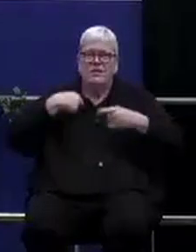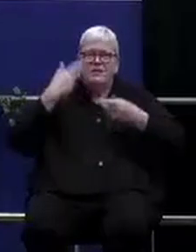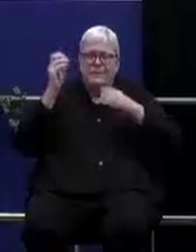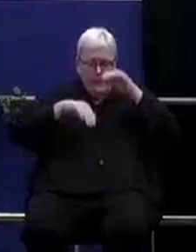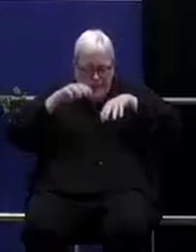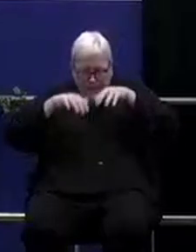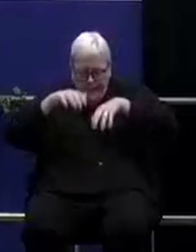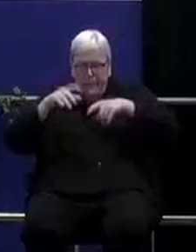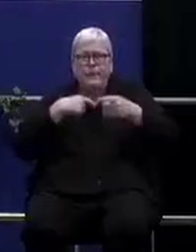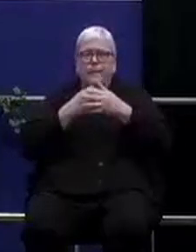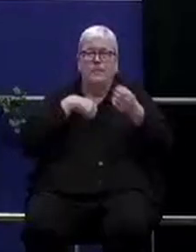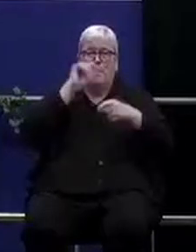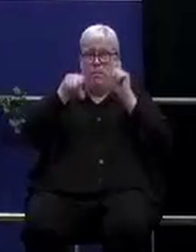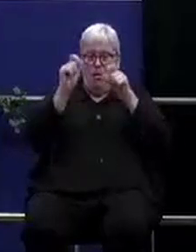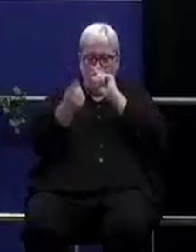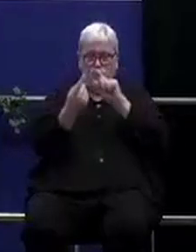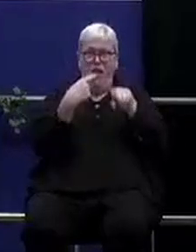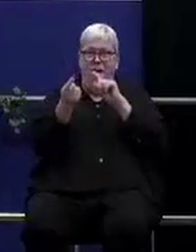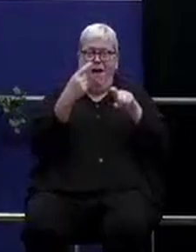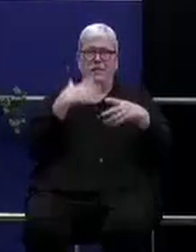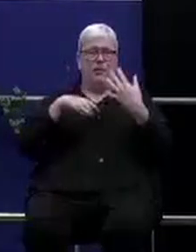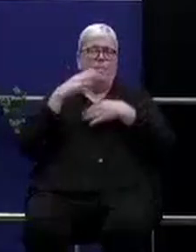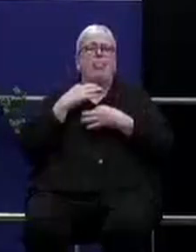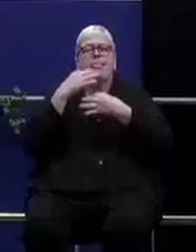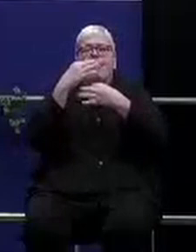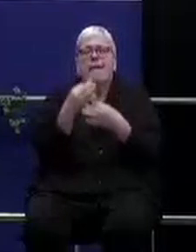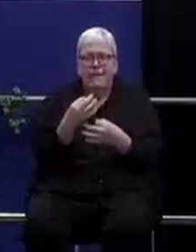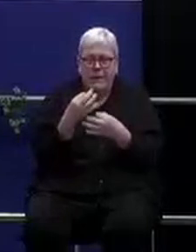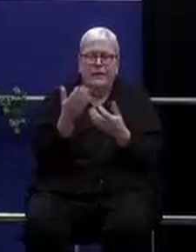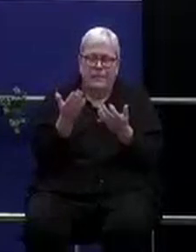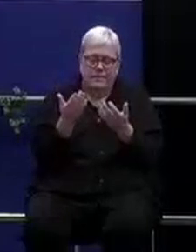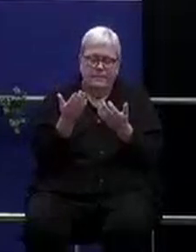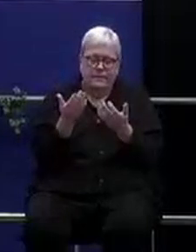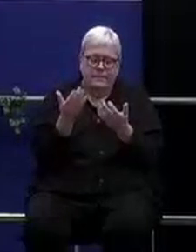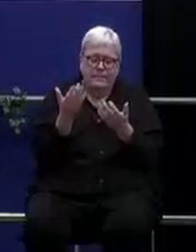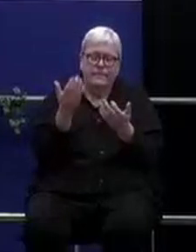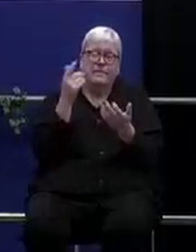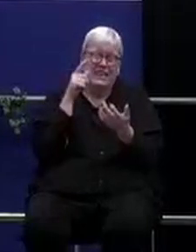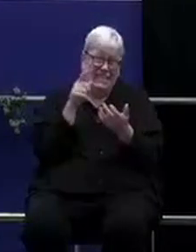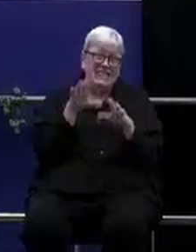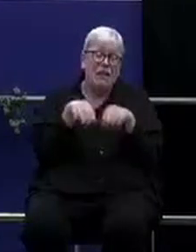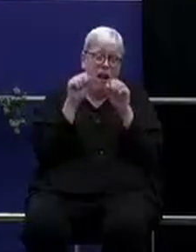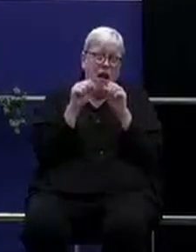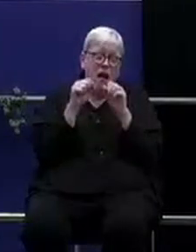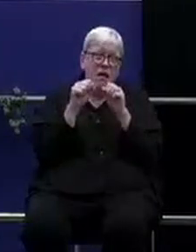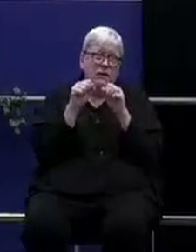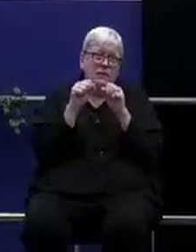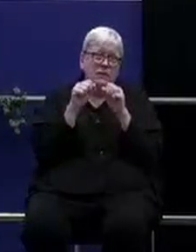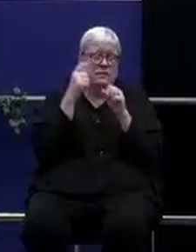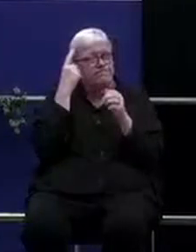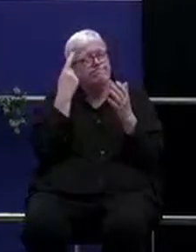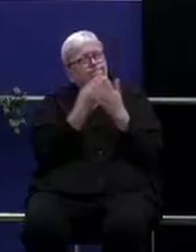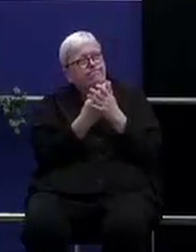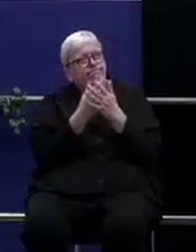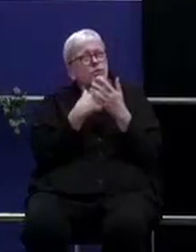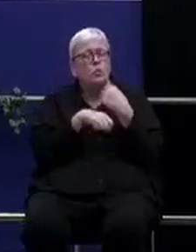have a reaction to that. That was kind of like an addiction, I find. So that was the catalyst. And then I just decided I wanted to get